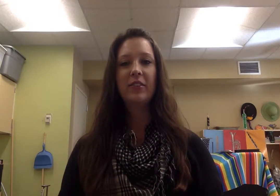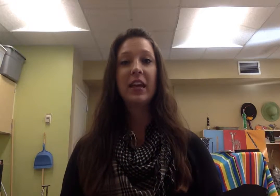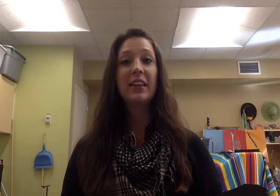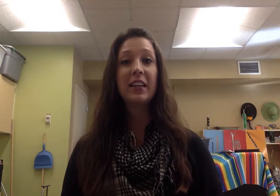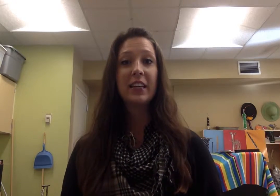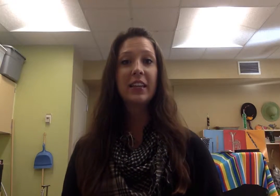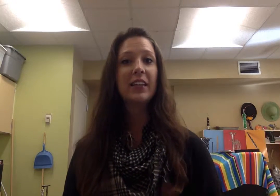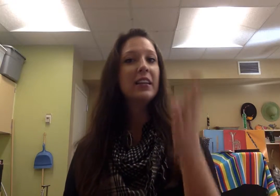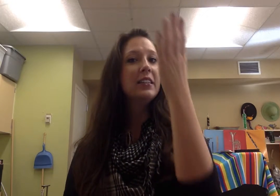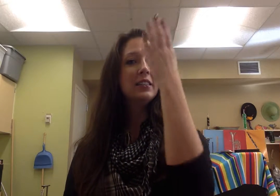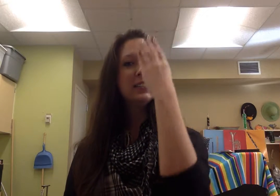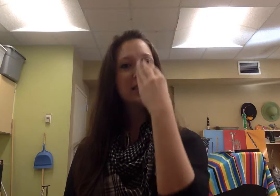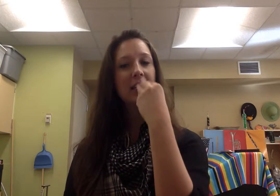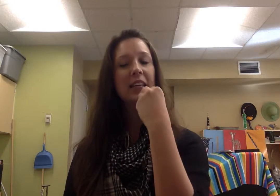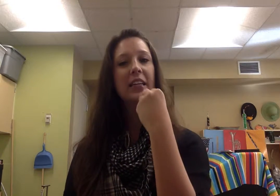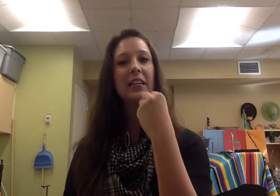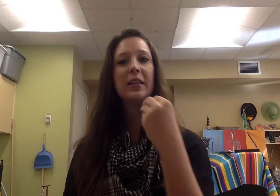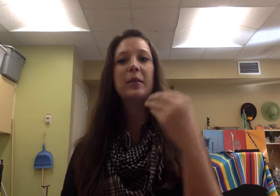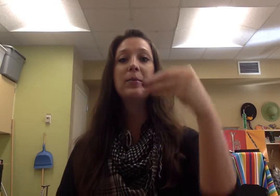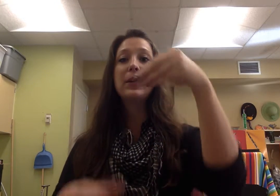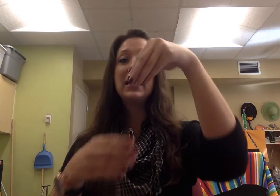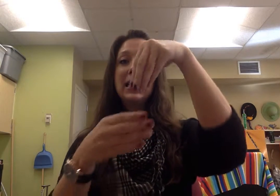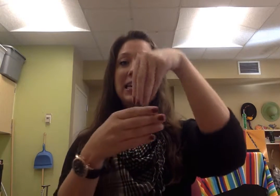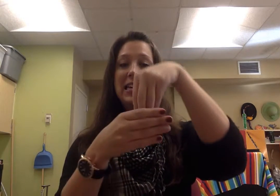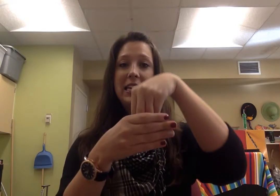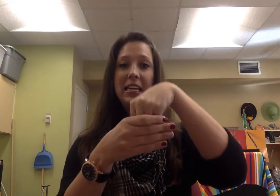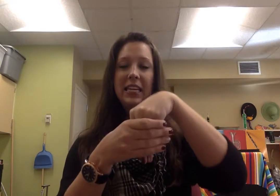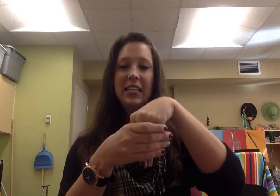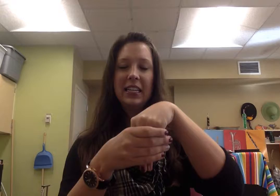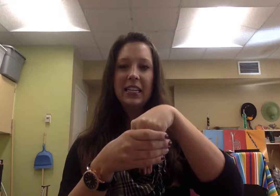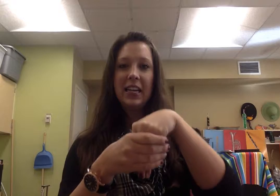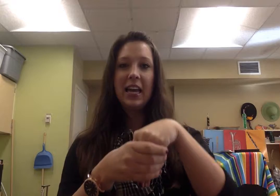And then again, sleep in